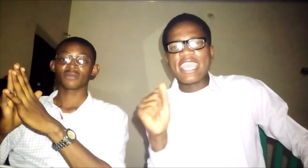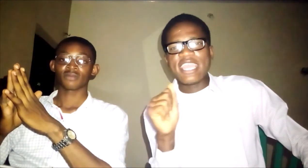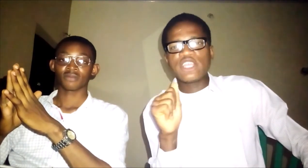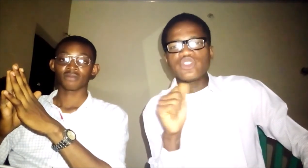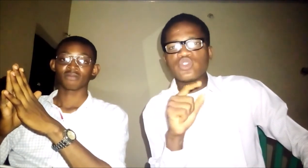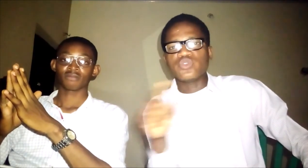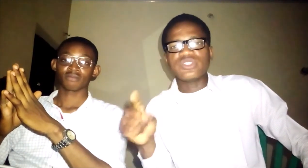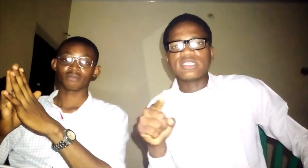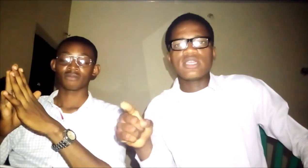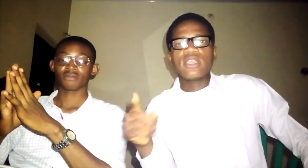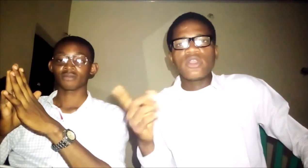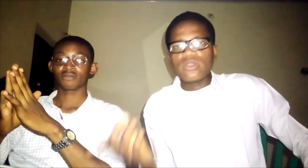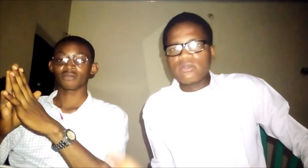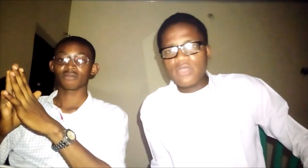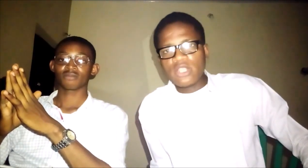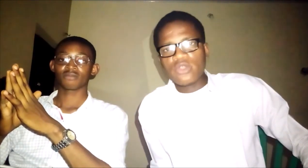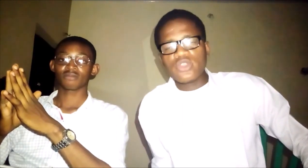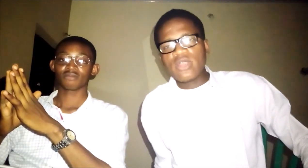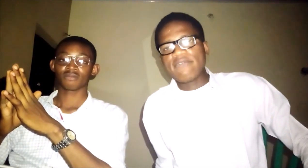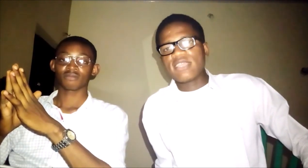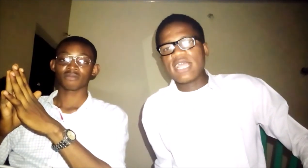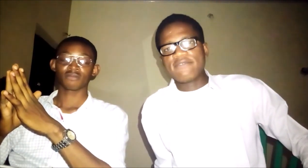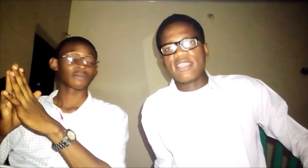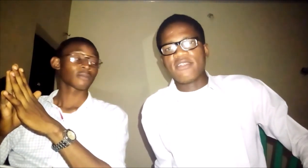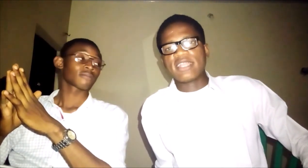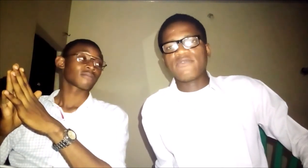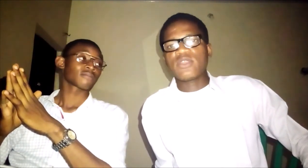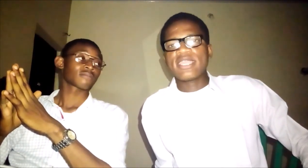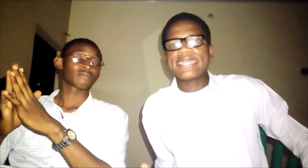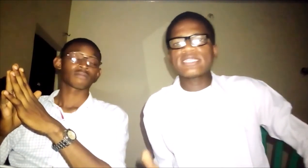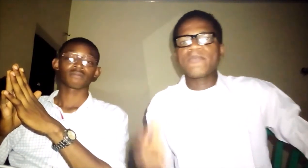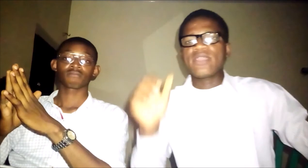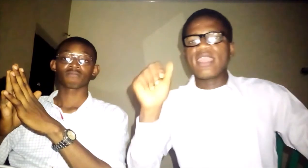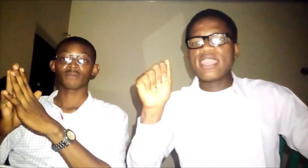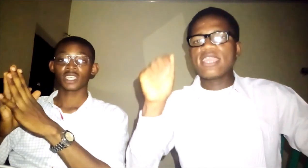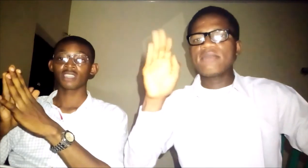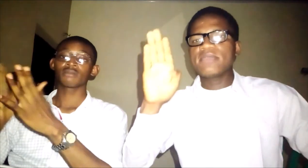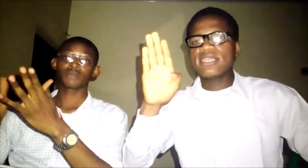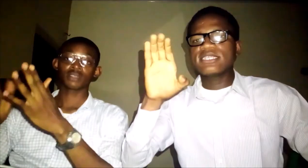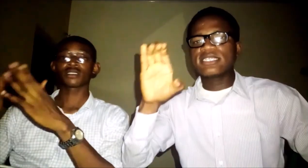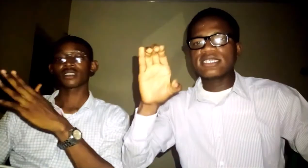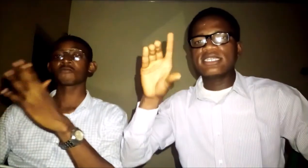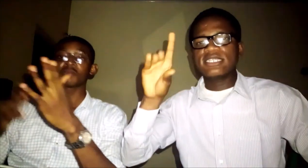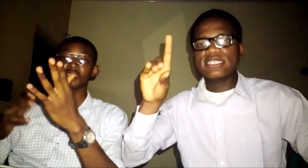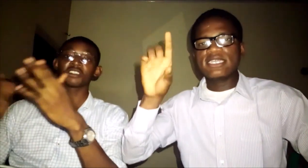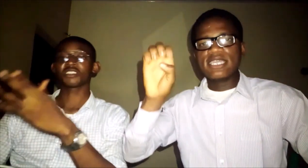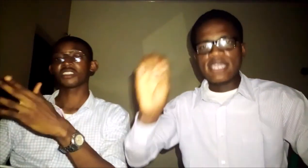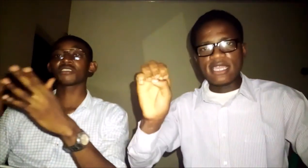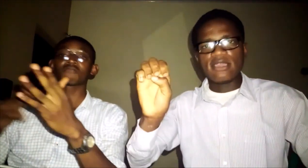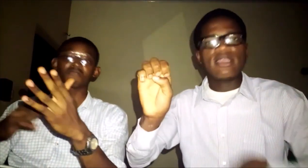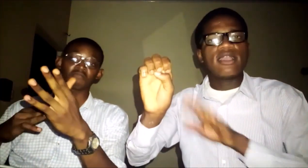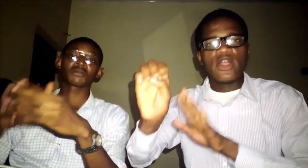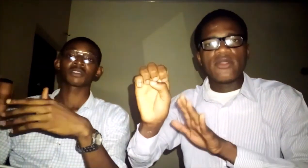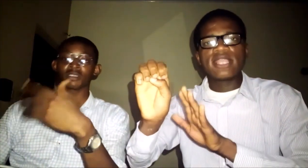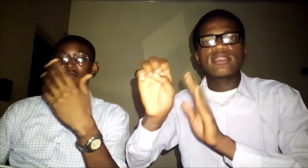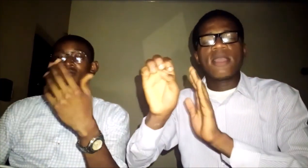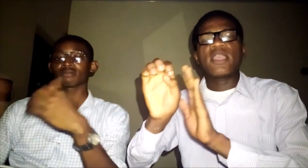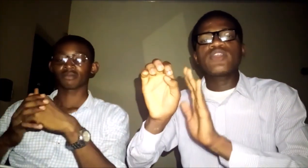A to Z. Thing though, you don't have to get everything right. If you can get A, B, C, D, E correct, make a video of